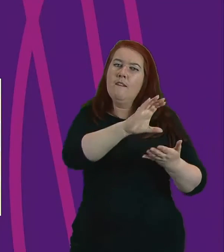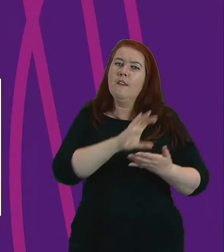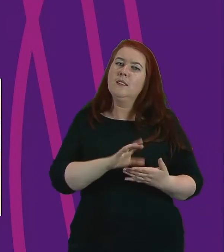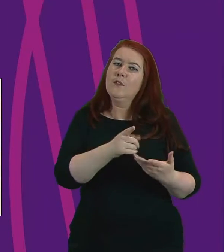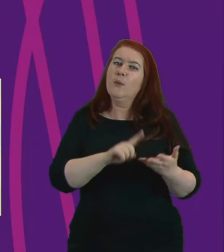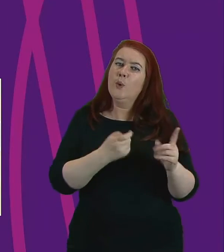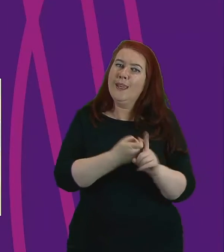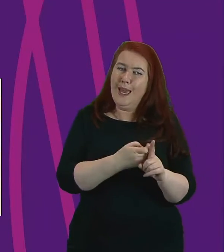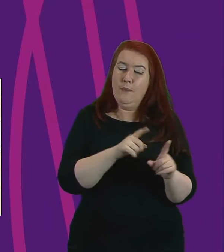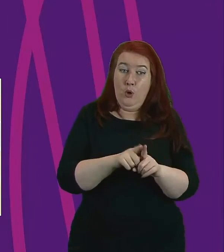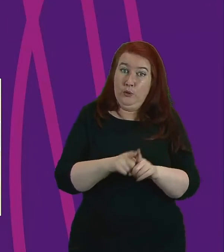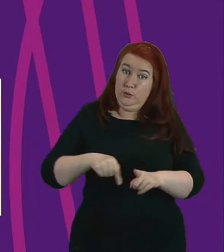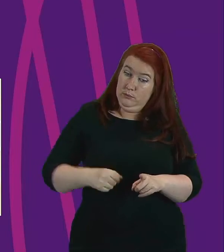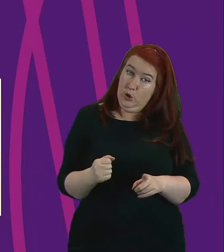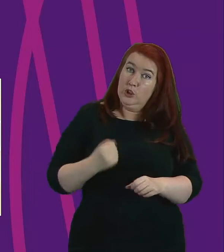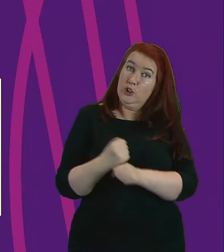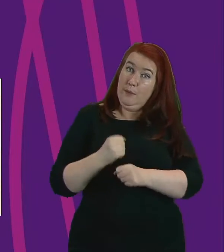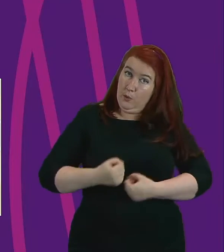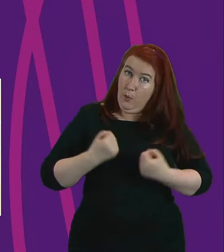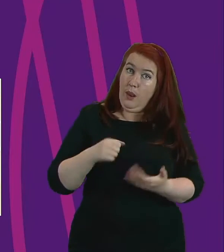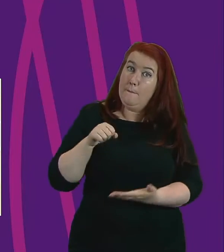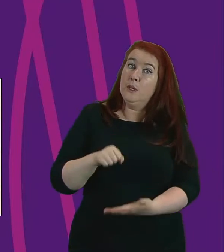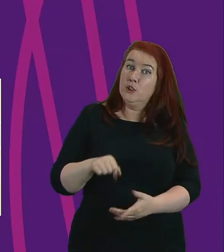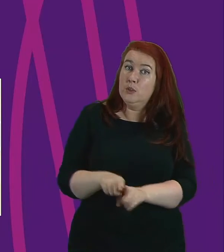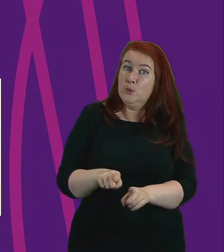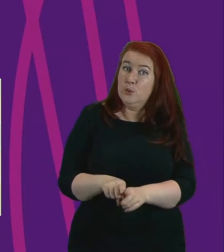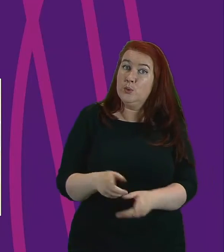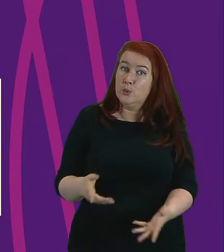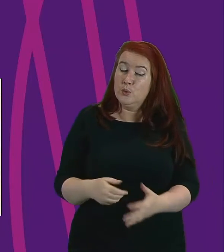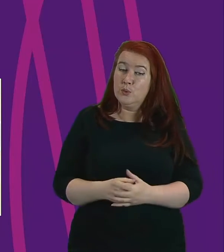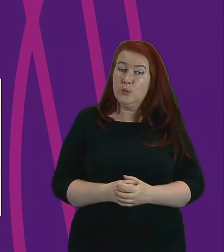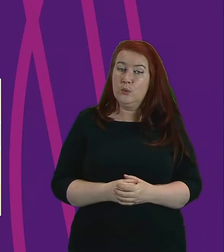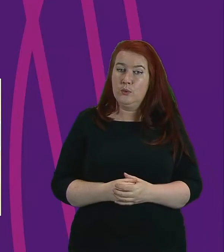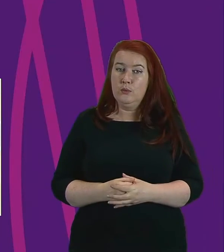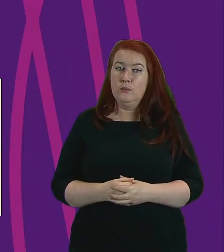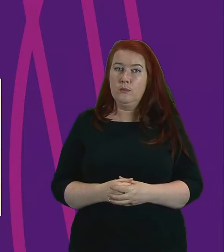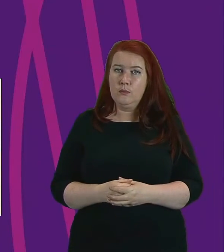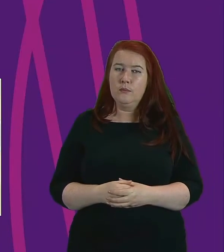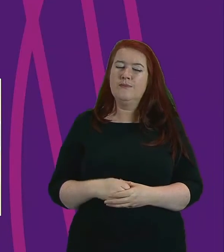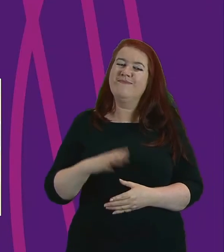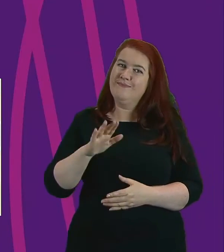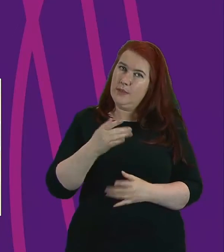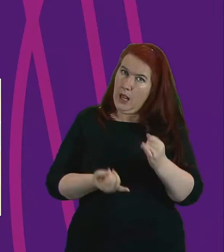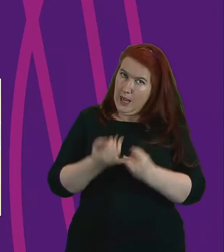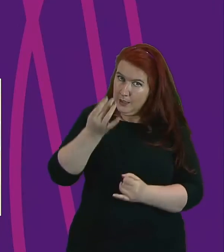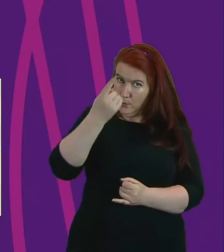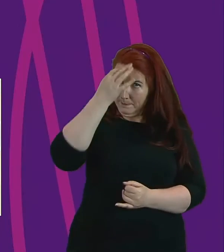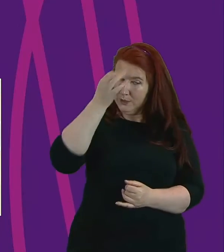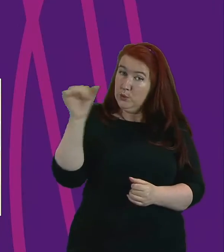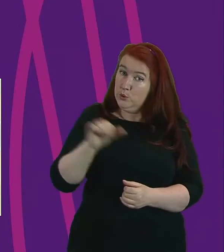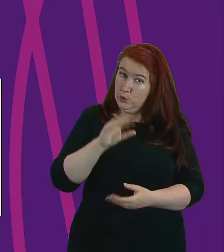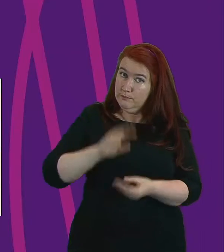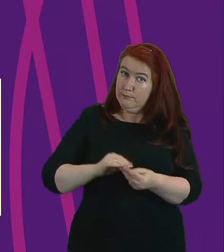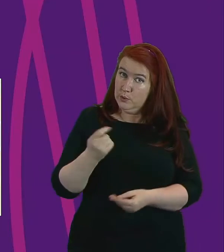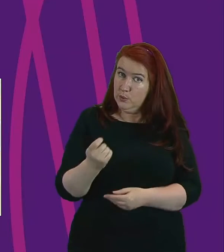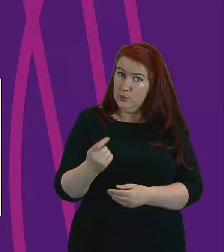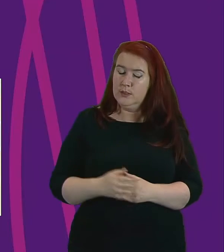too. Briefly, I was struck by the comments made by... Members in his last minute, he should be concluding